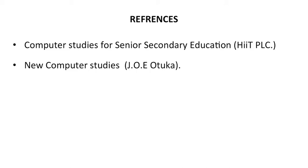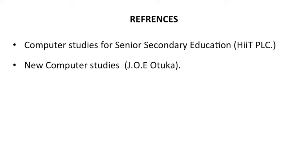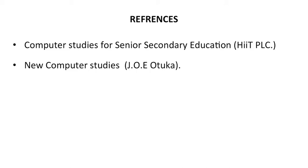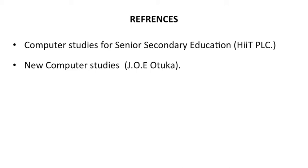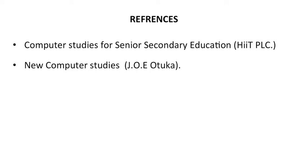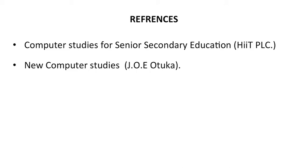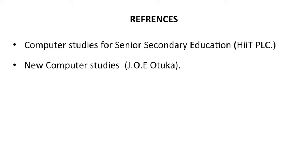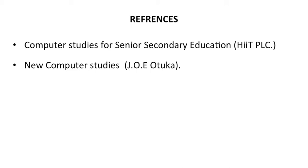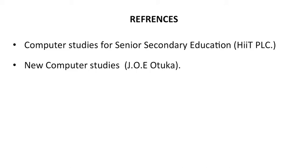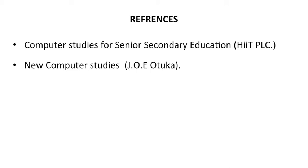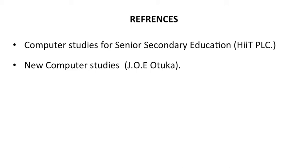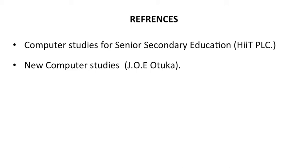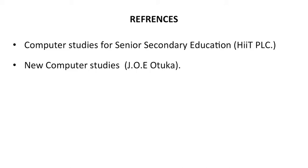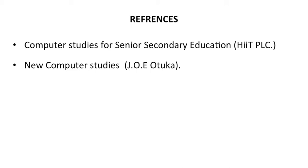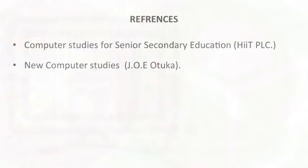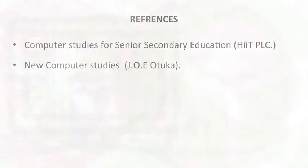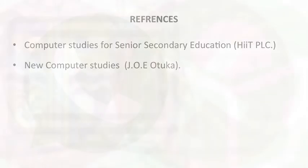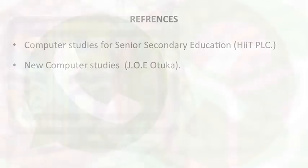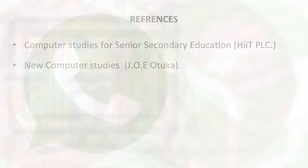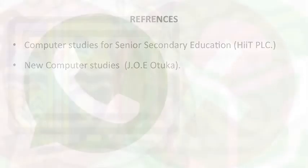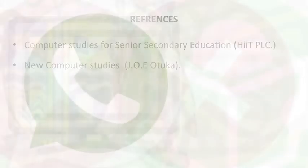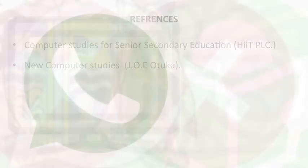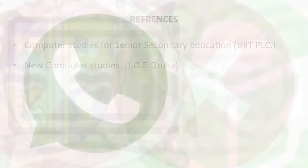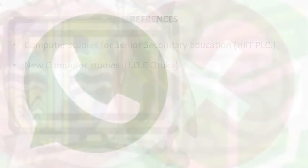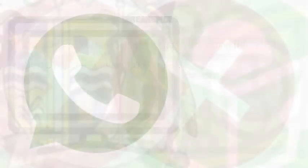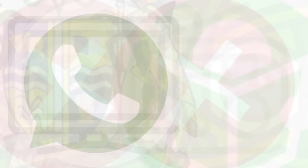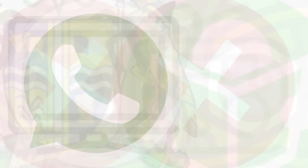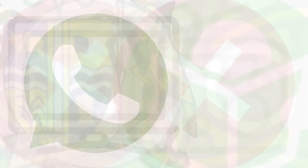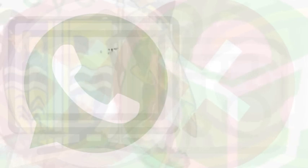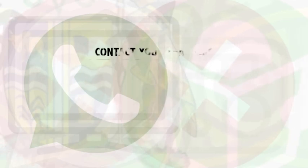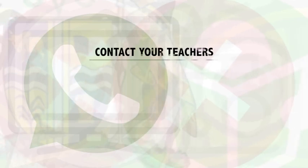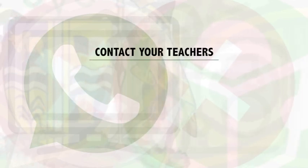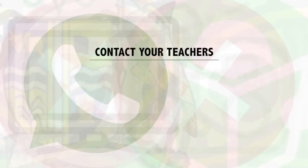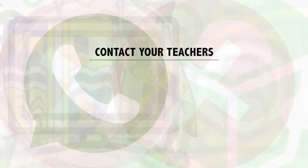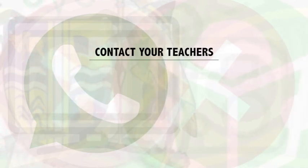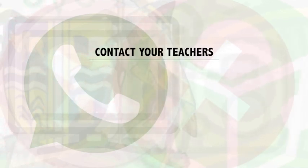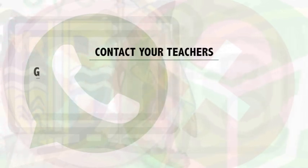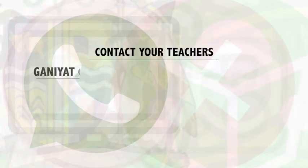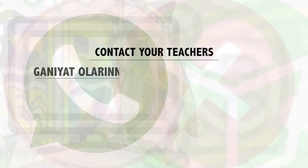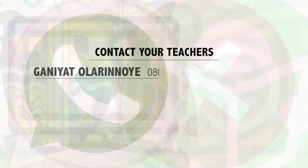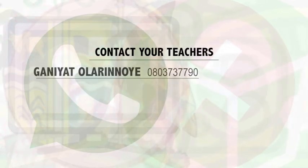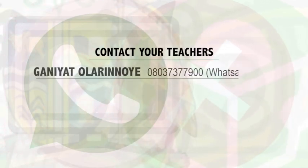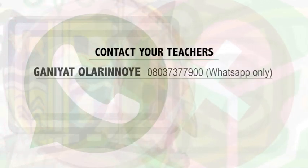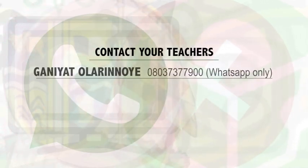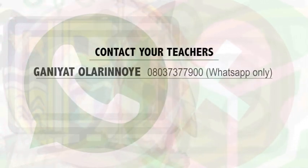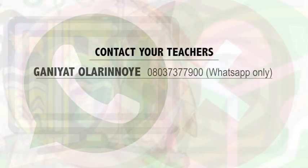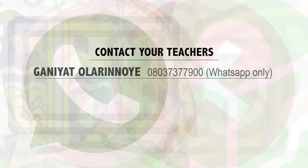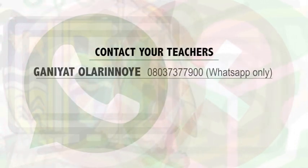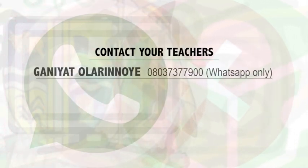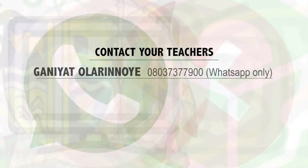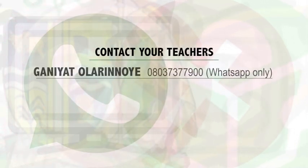or observation, you can meet me or you contact me through my phone number